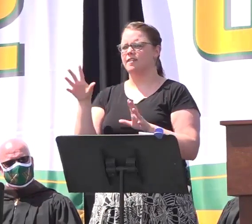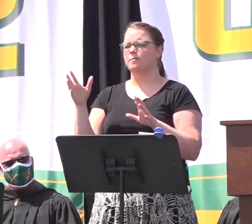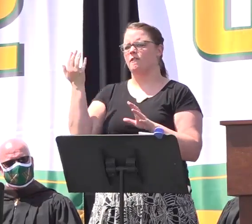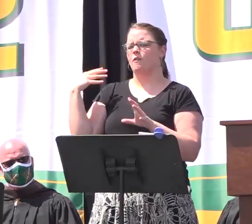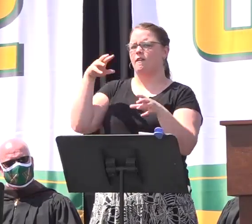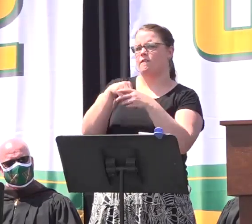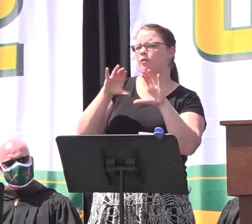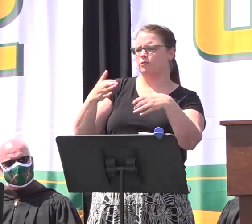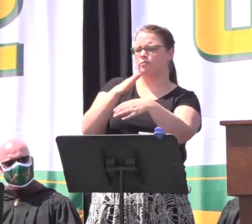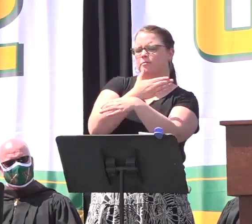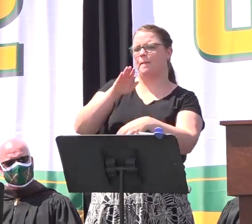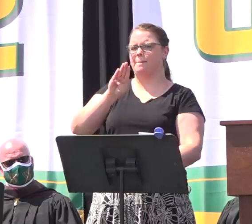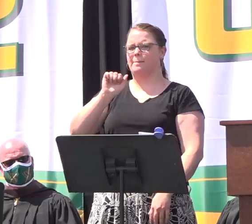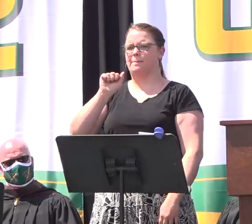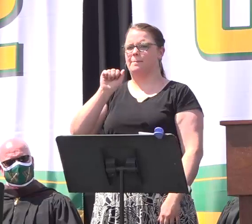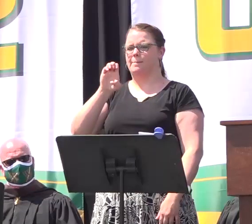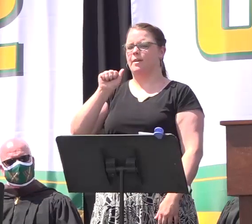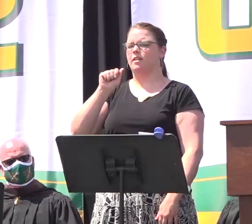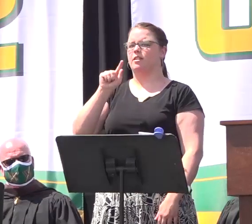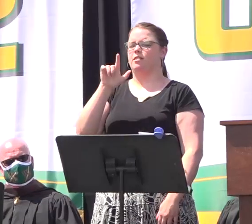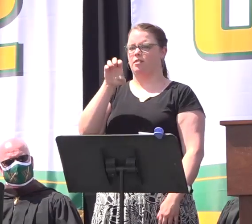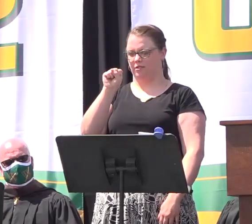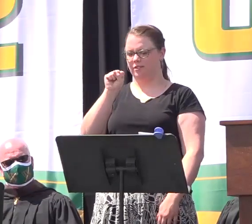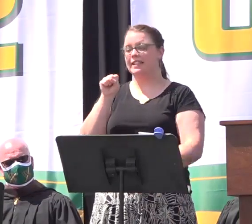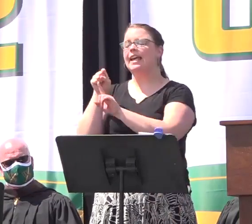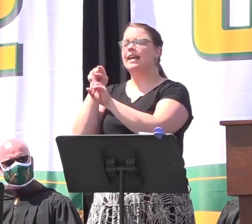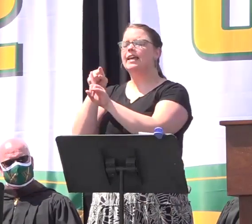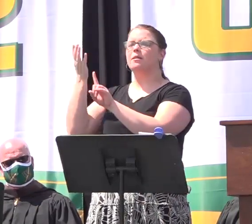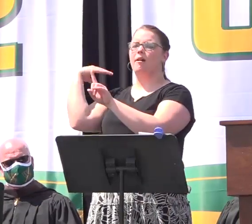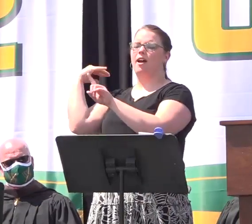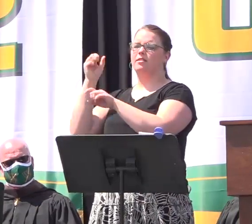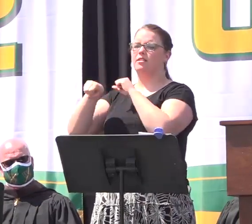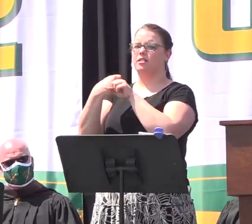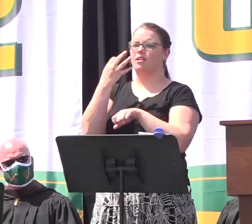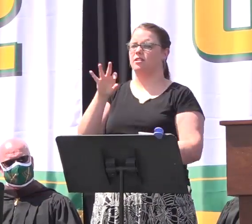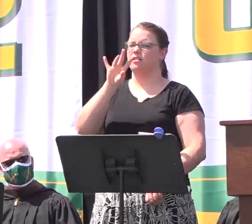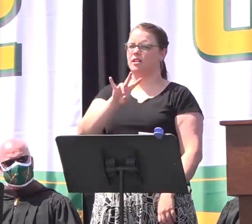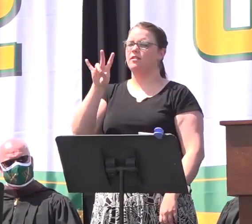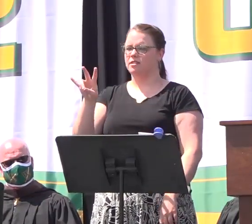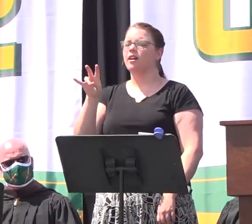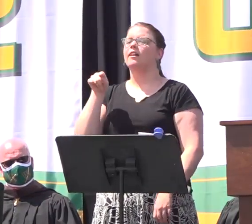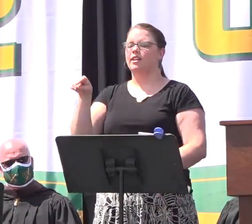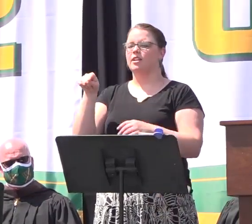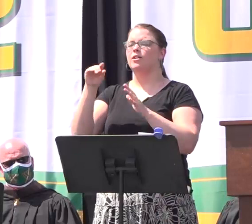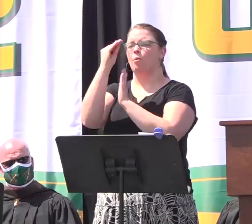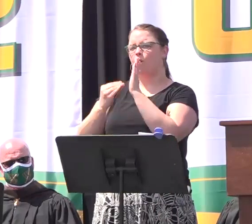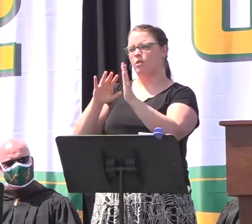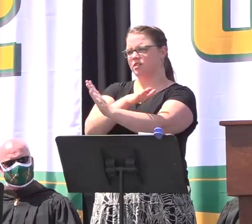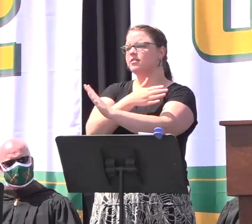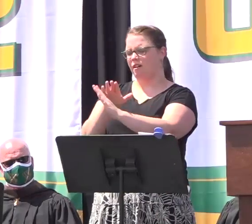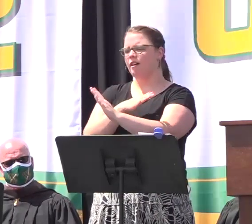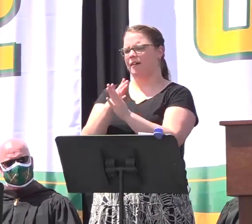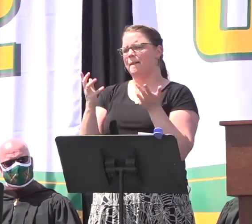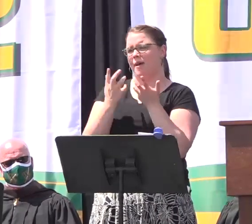Columbia in concert. He wrote a song in 1977 that speaks to what I have been saying today. It